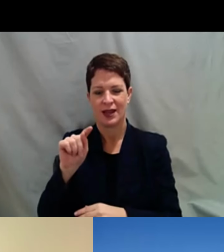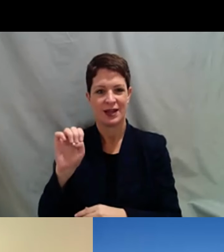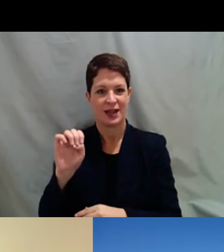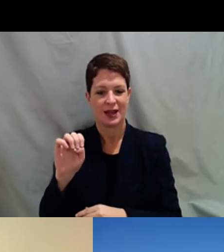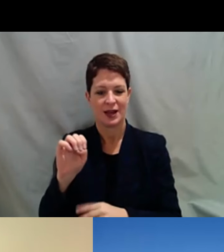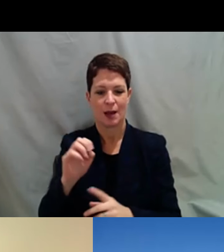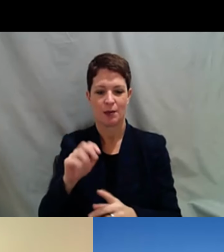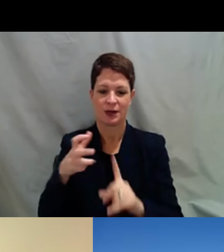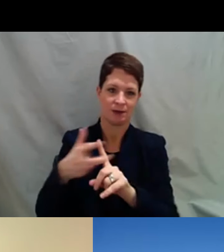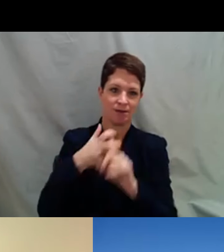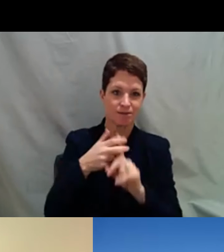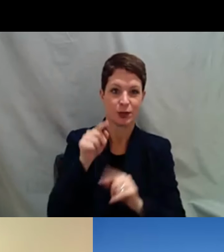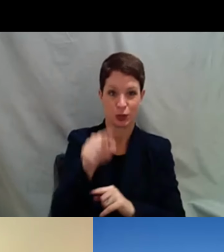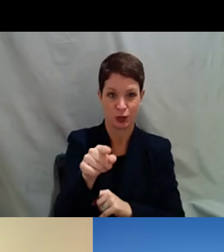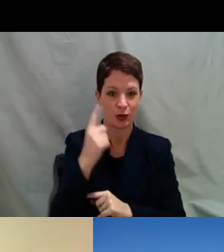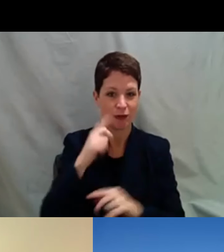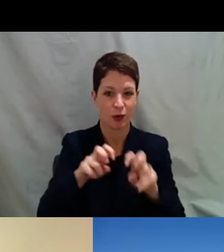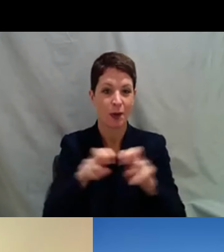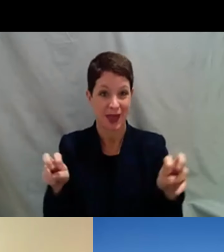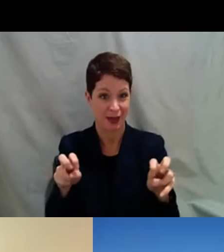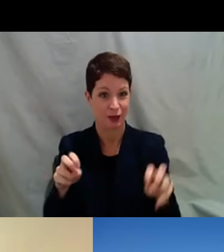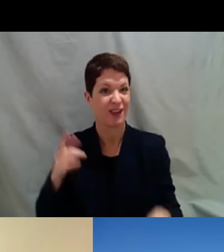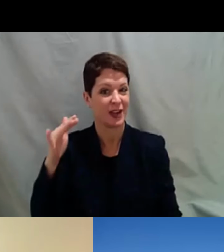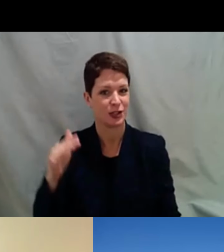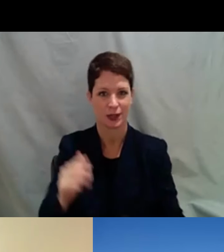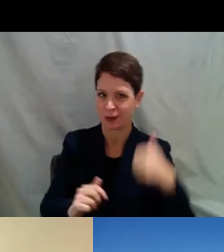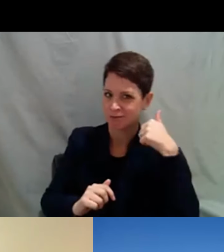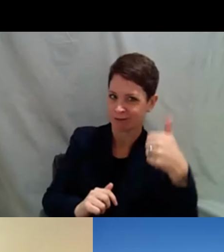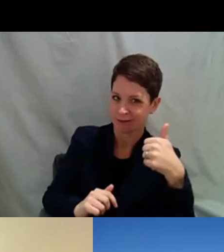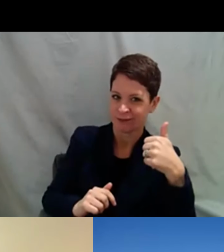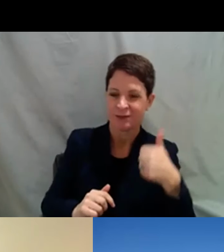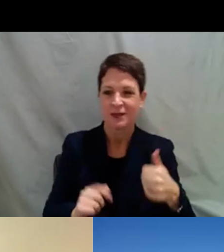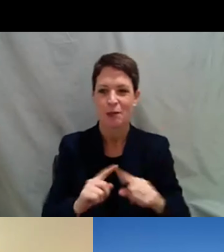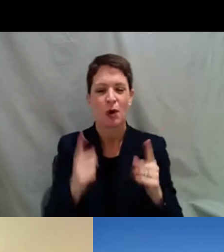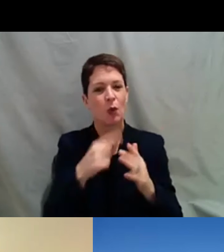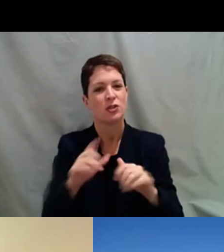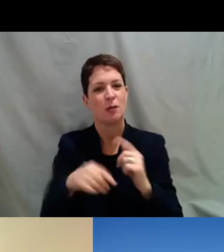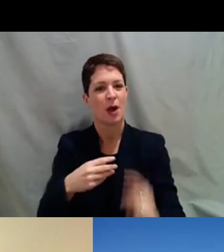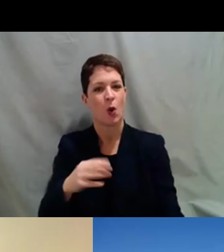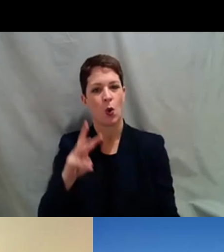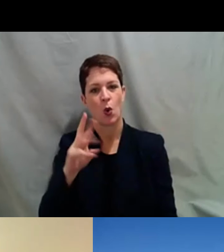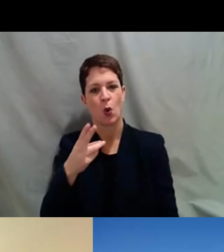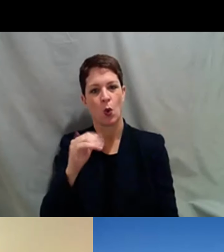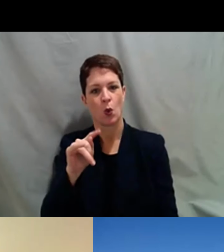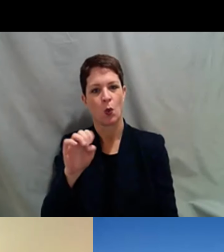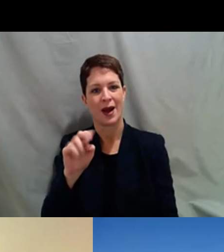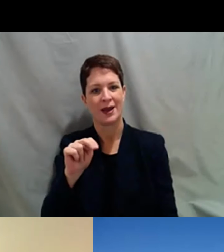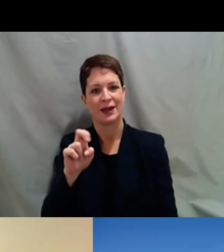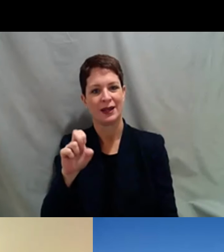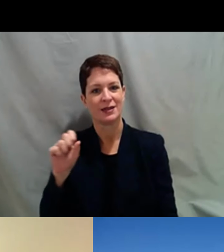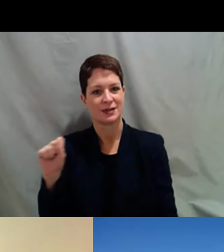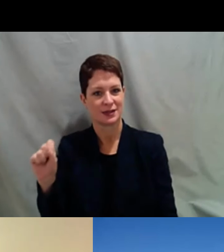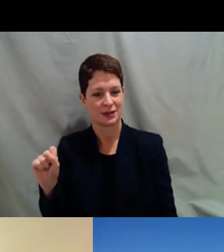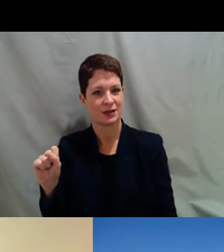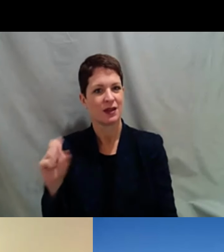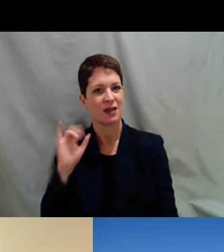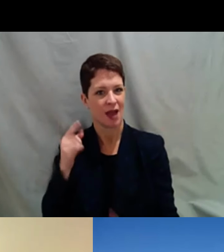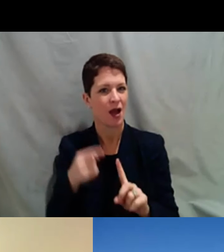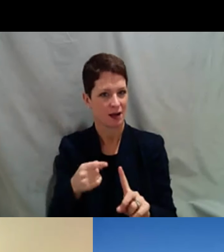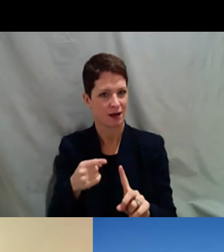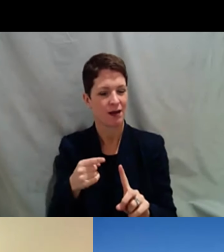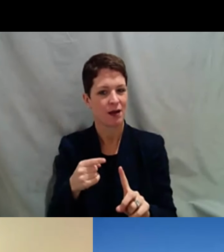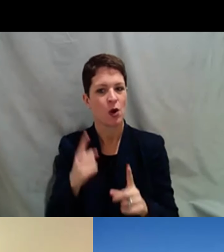for a panel on this at some point, is like what to do about whiteness. Because I think that